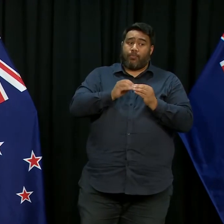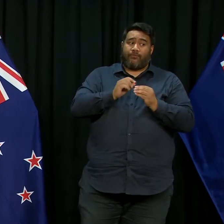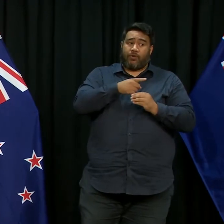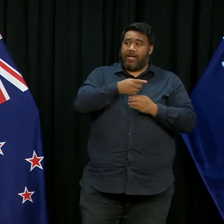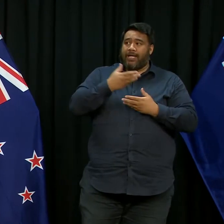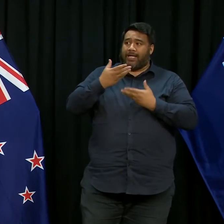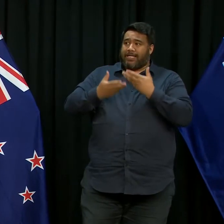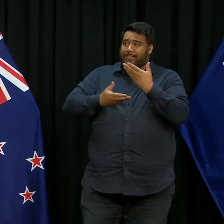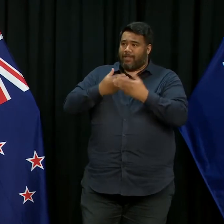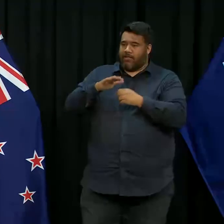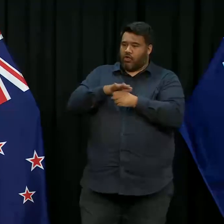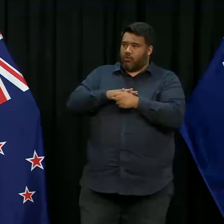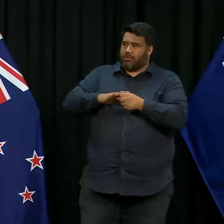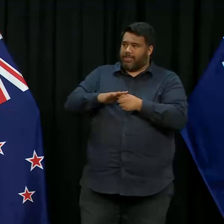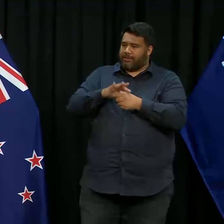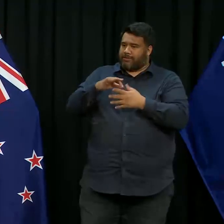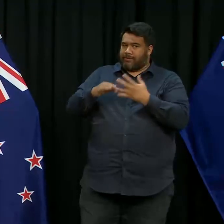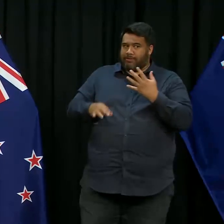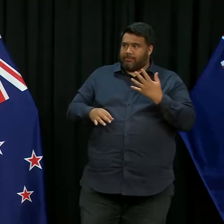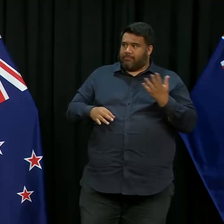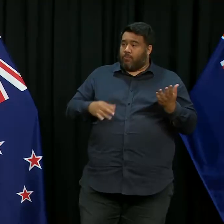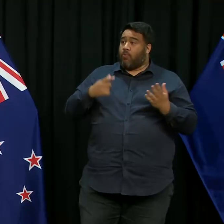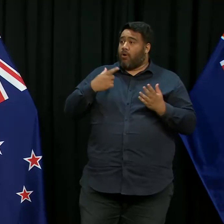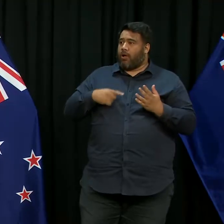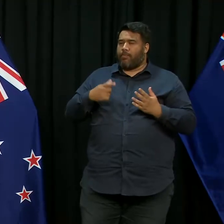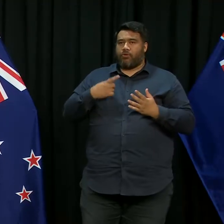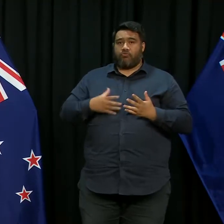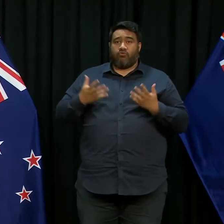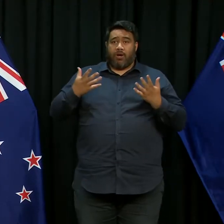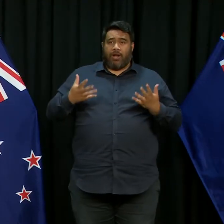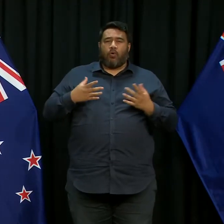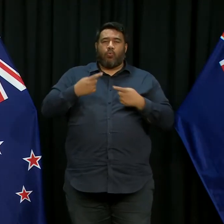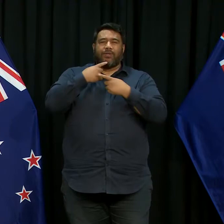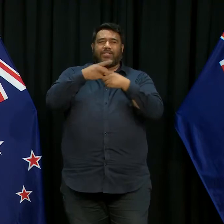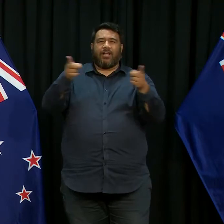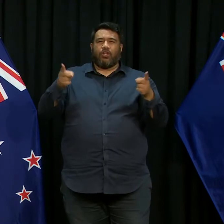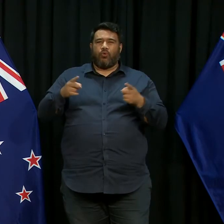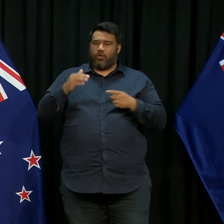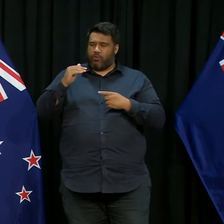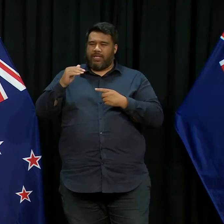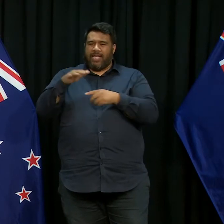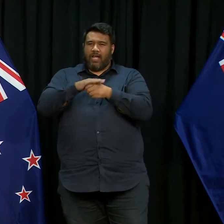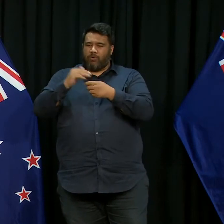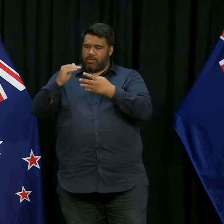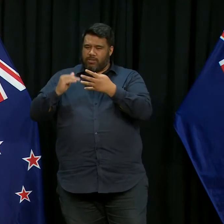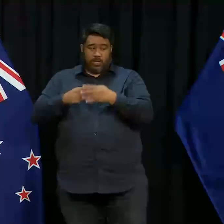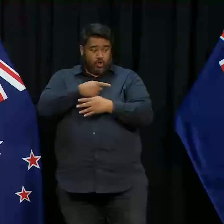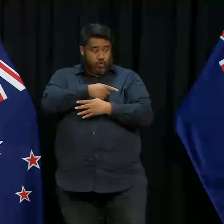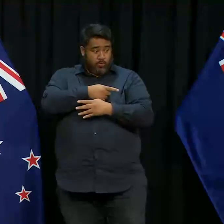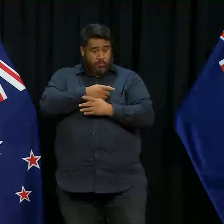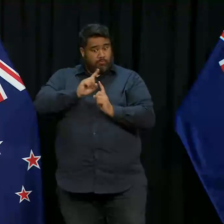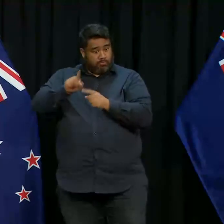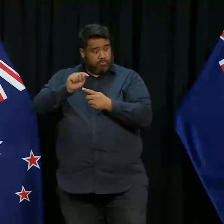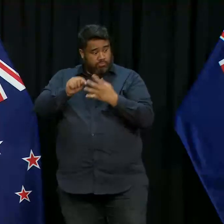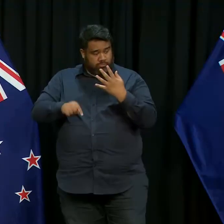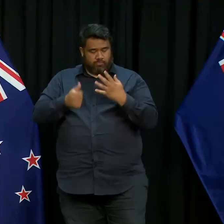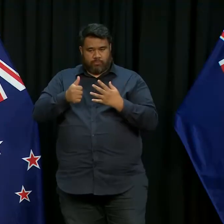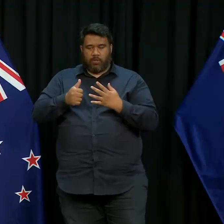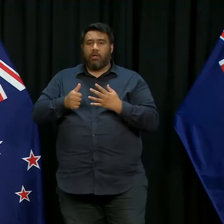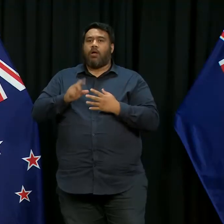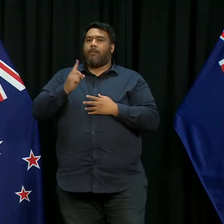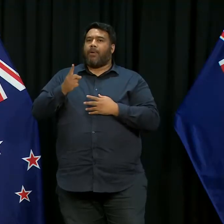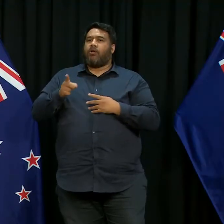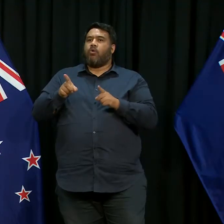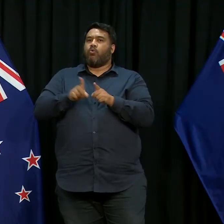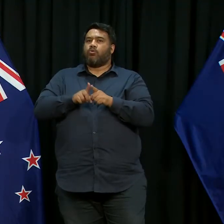context of, while we're of course releasing those areas, places of interest, the point that's being made to us by